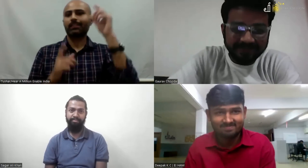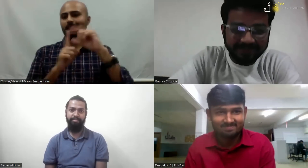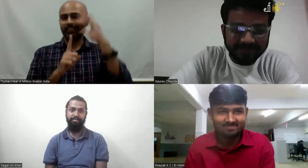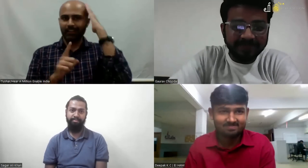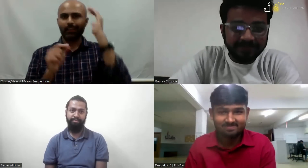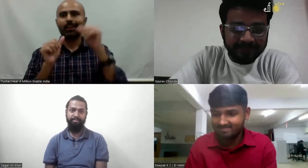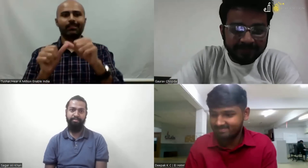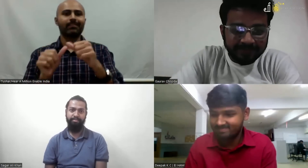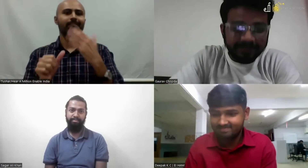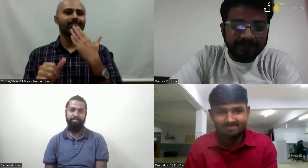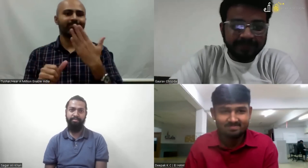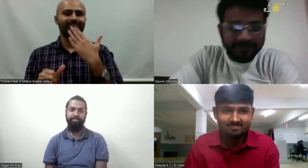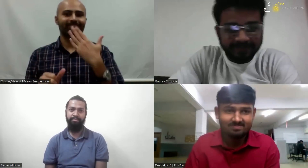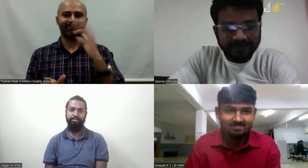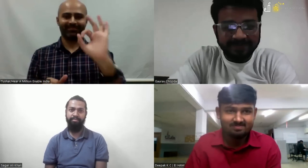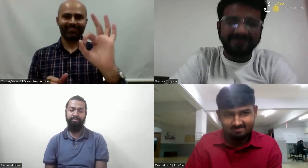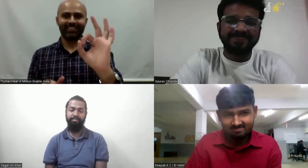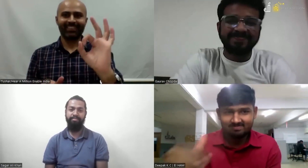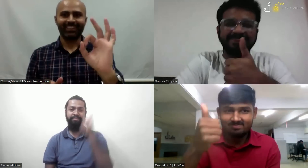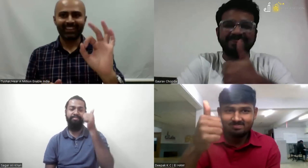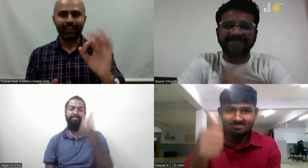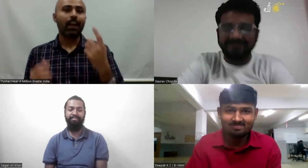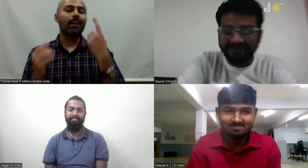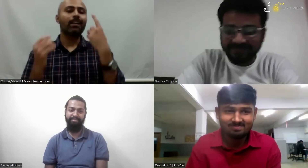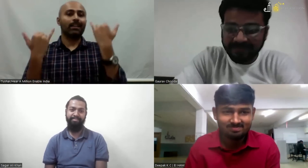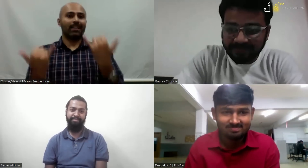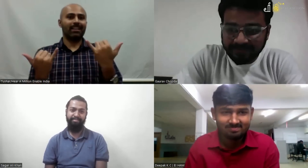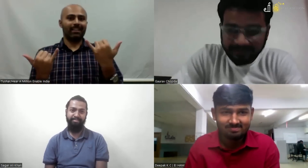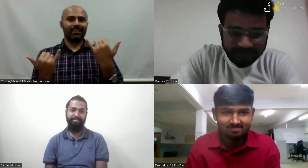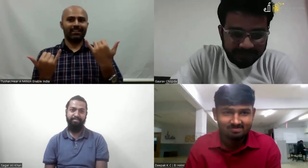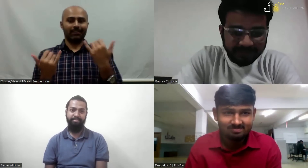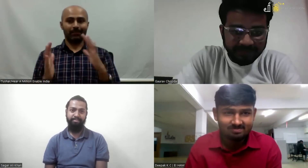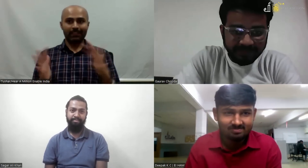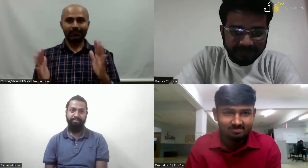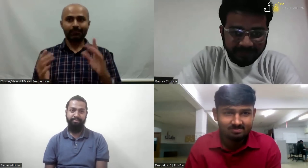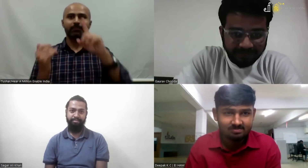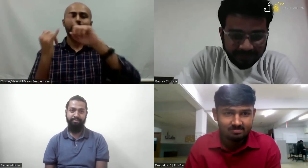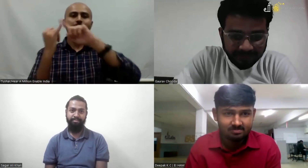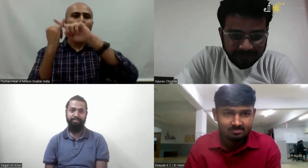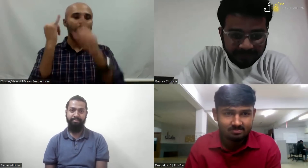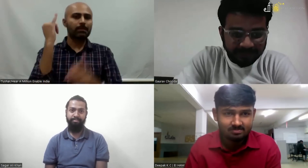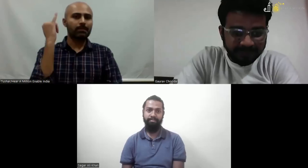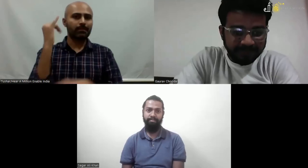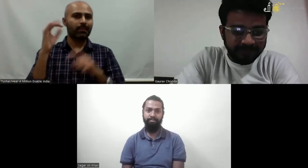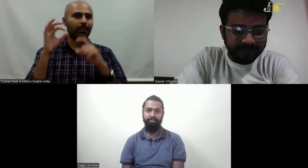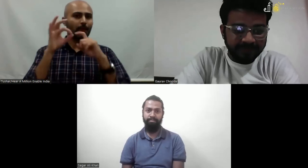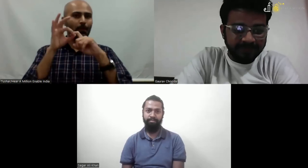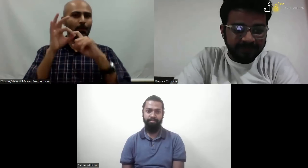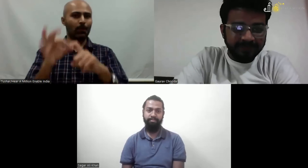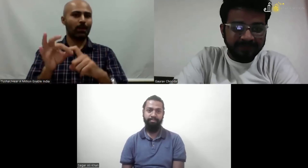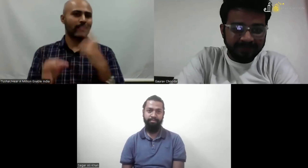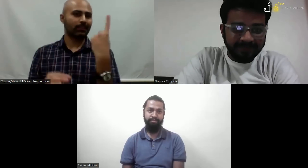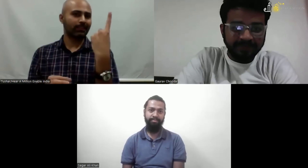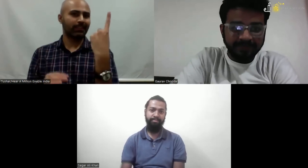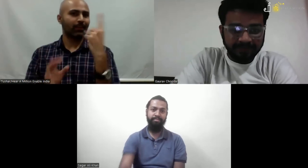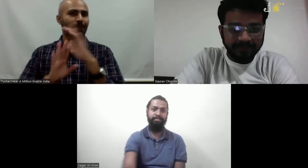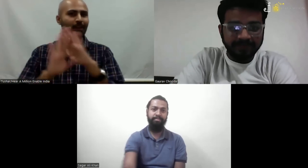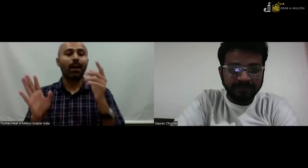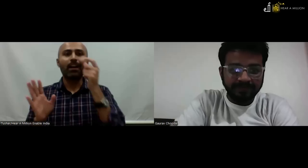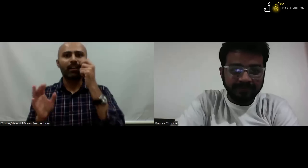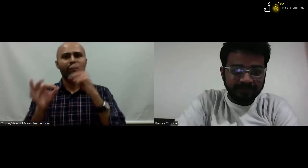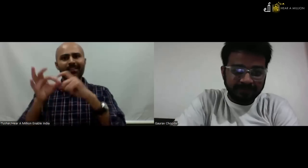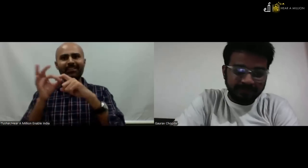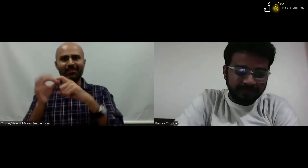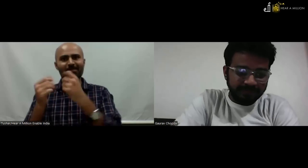certification. Okay, thank you, Sagar. Thank you, Deepak, for answering Gaurav's question. So now we would be